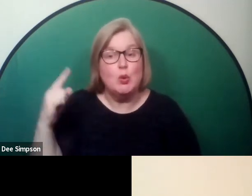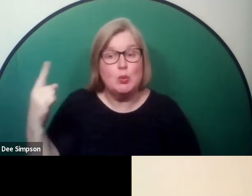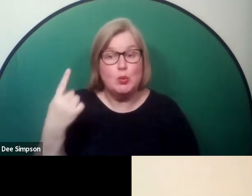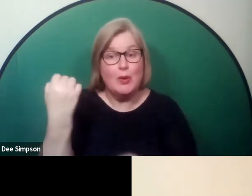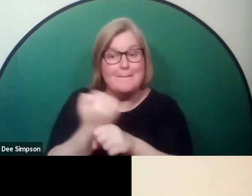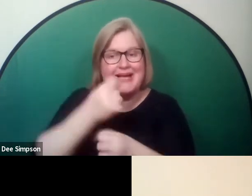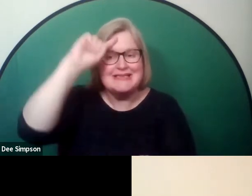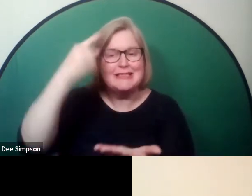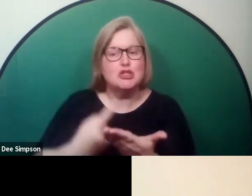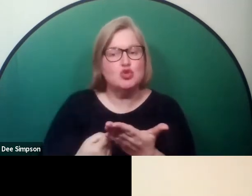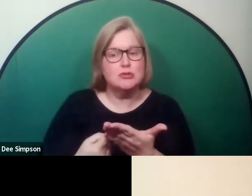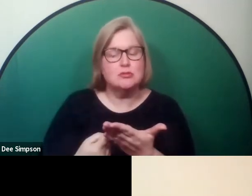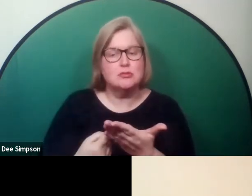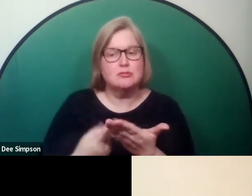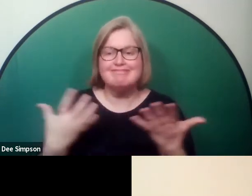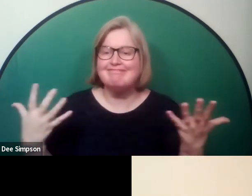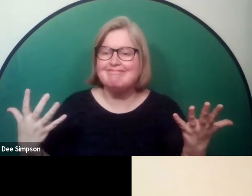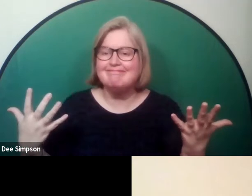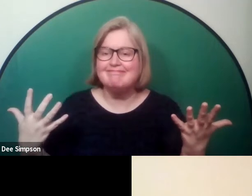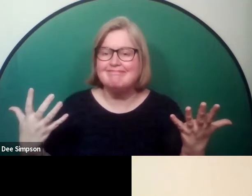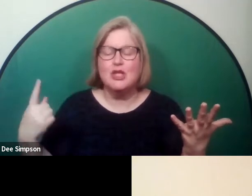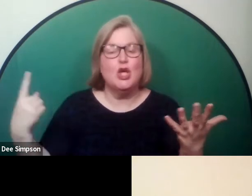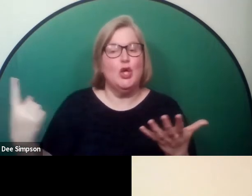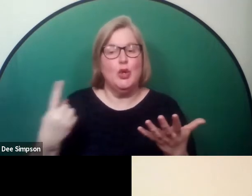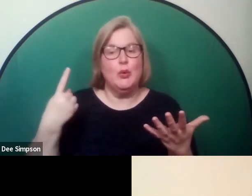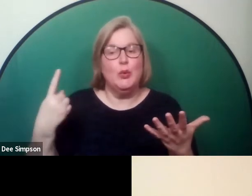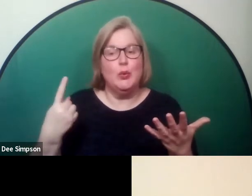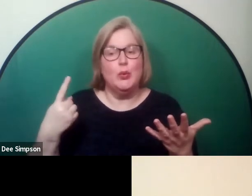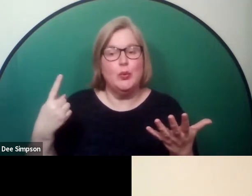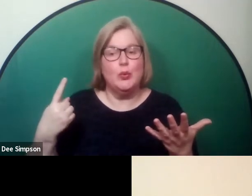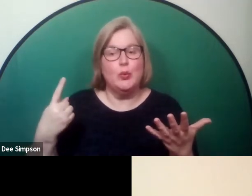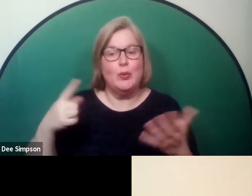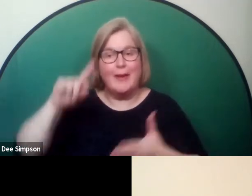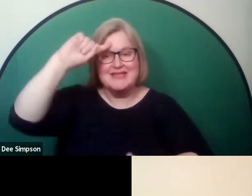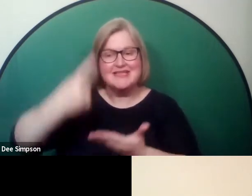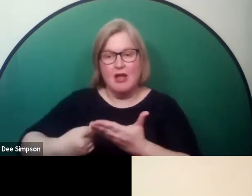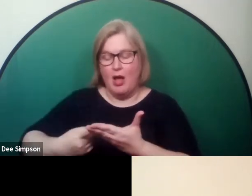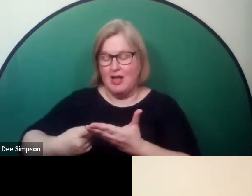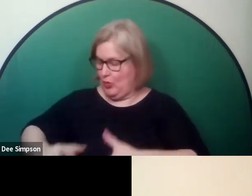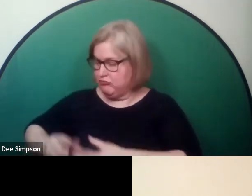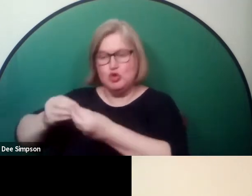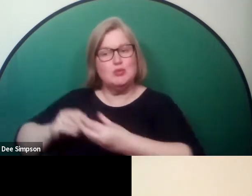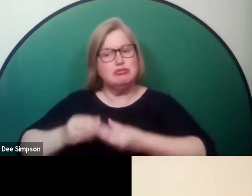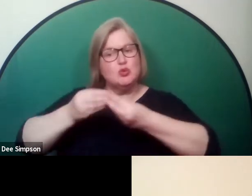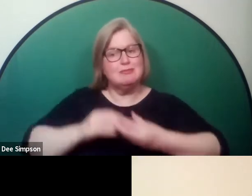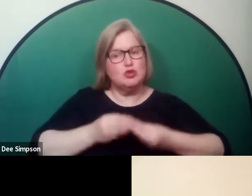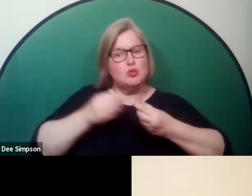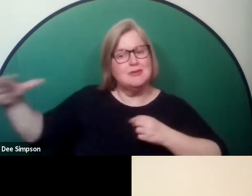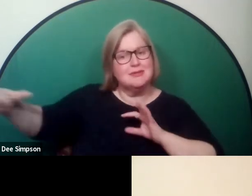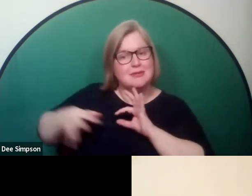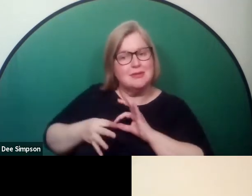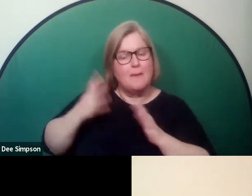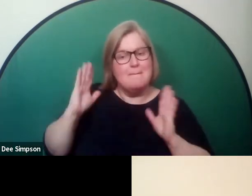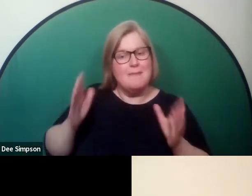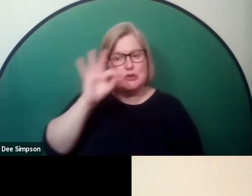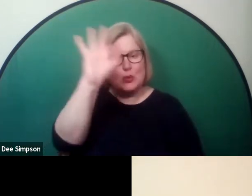those decisions, where were they made, who helped in the production. There are two questions